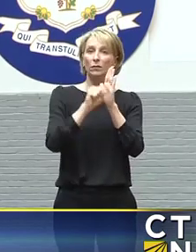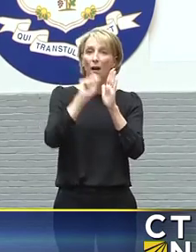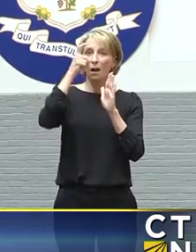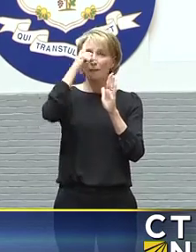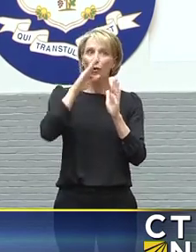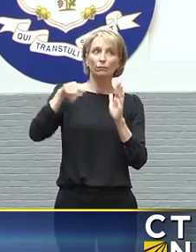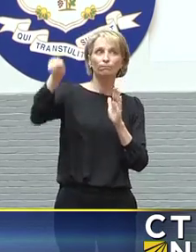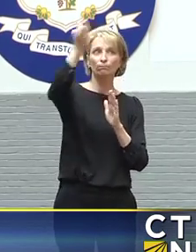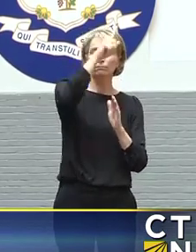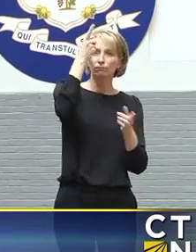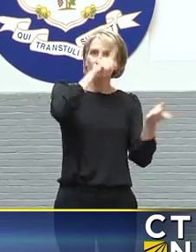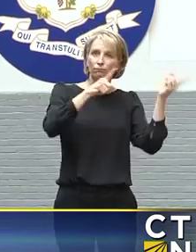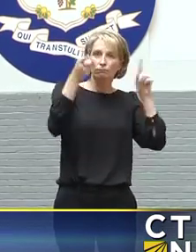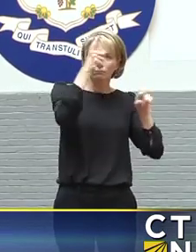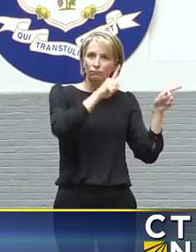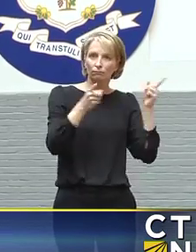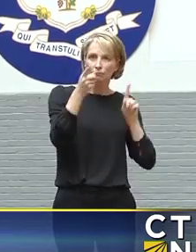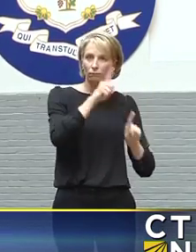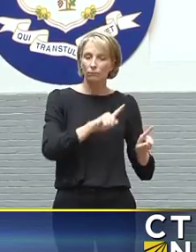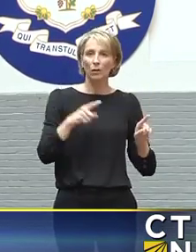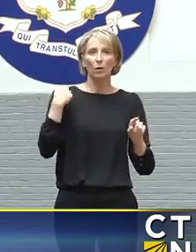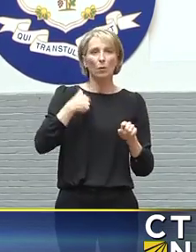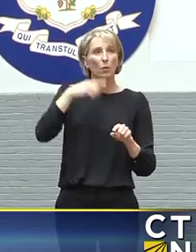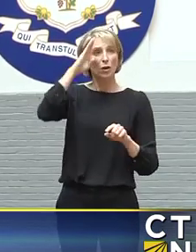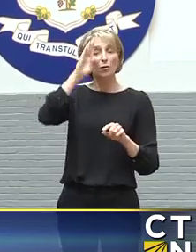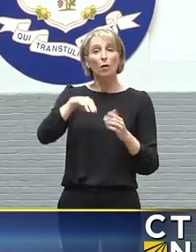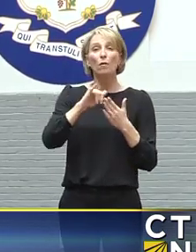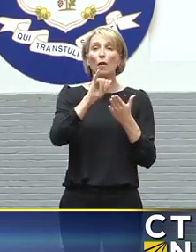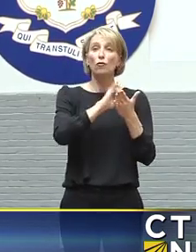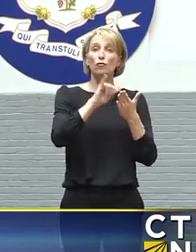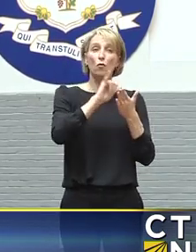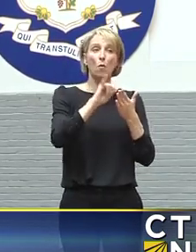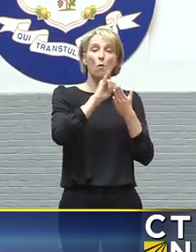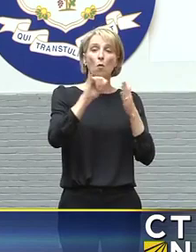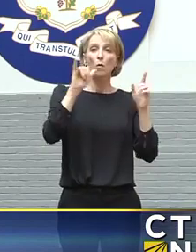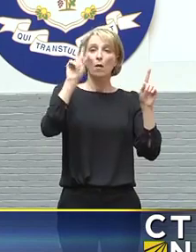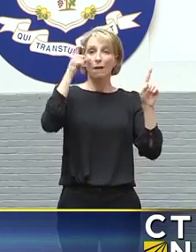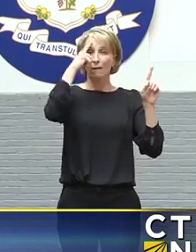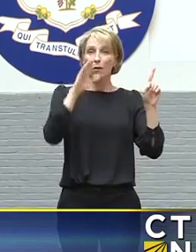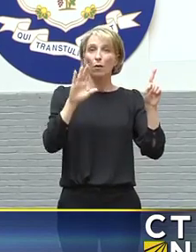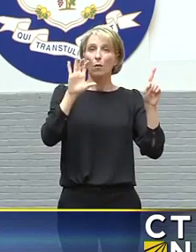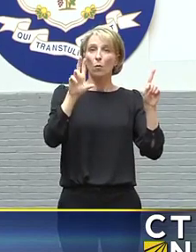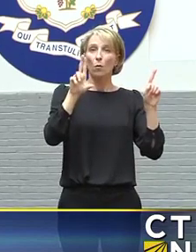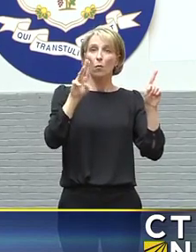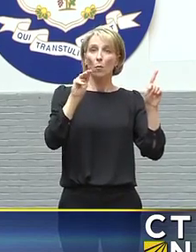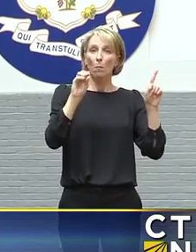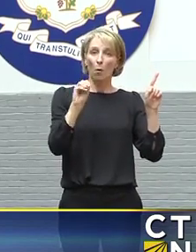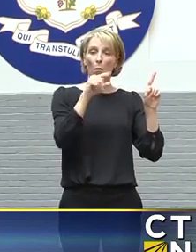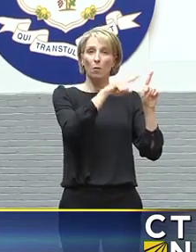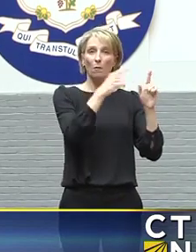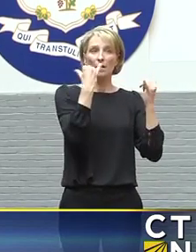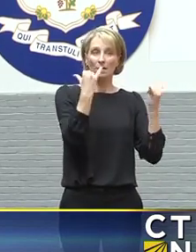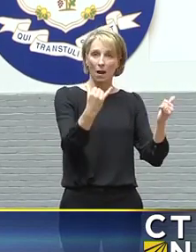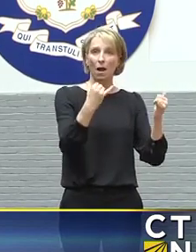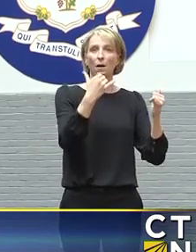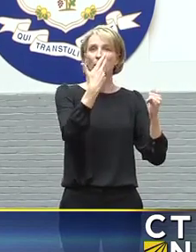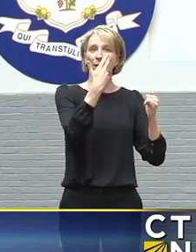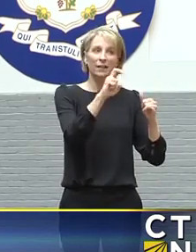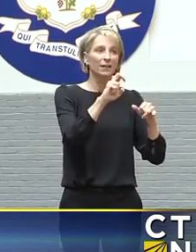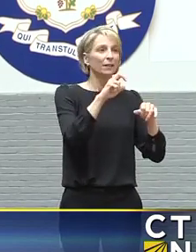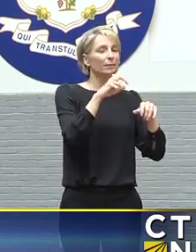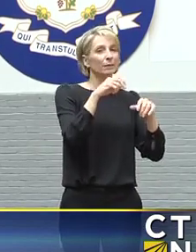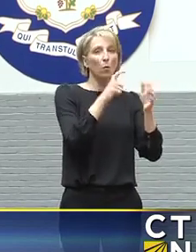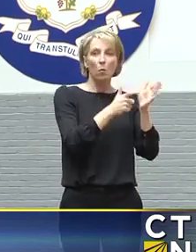a virus that knows no borders. Andrew Cuomo is stepping up in New York with his in sending